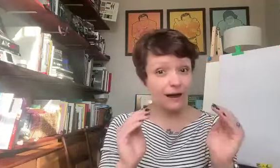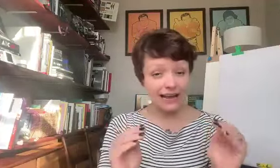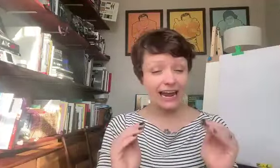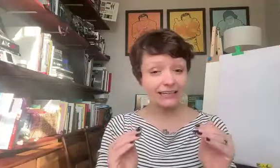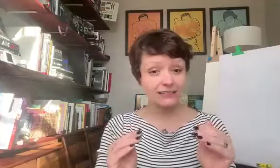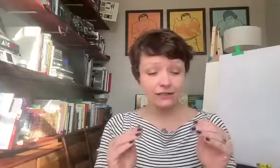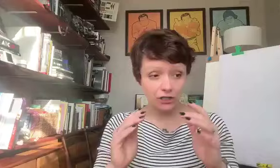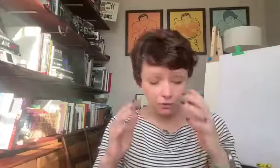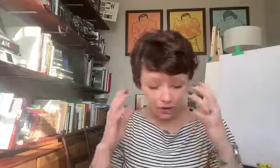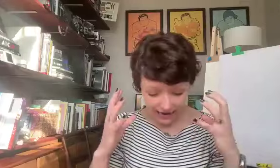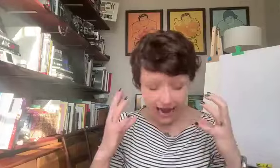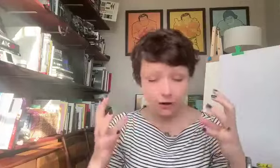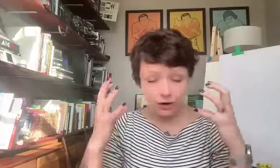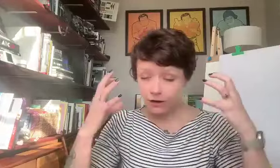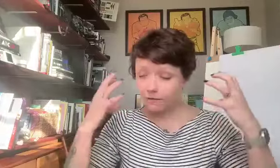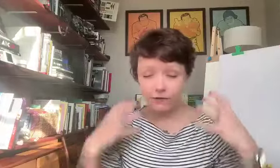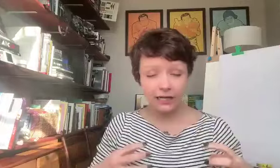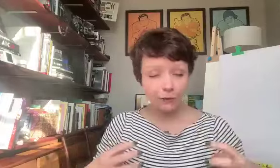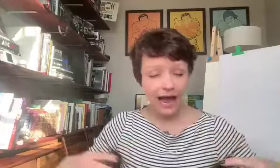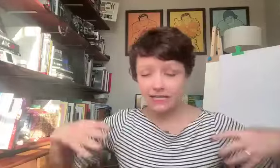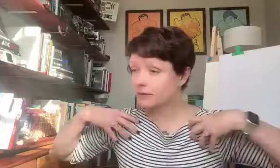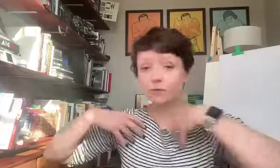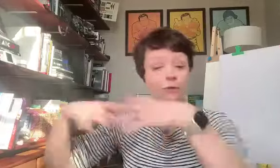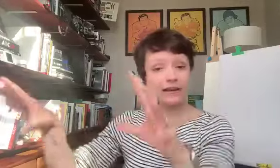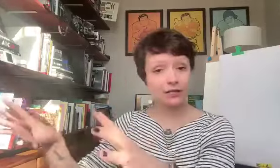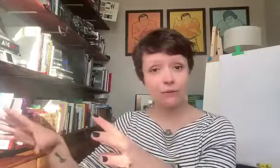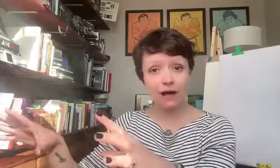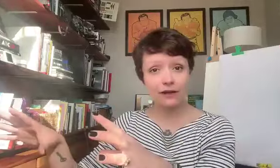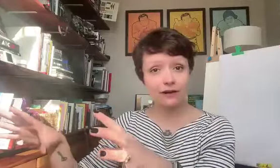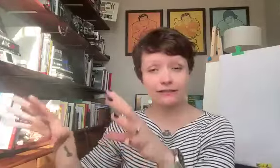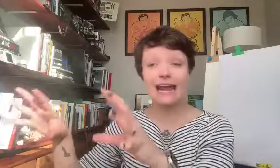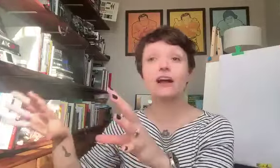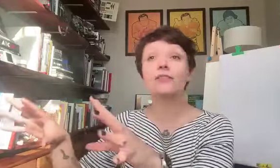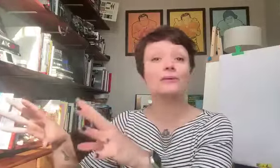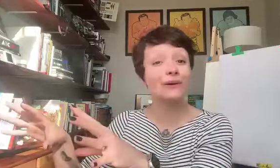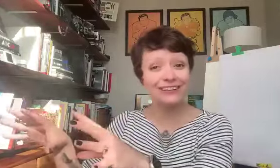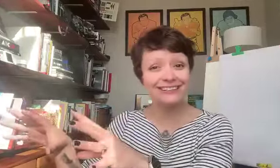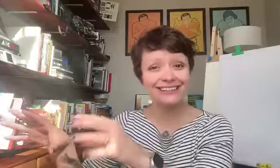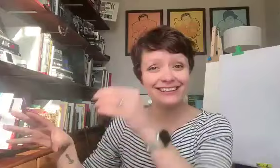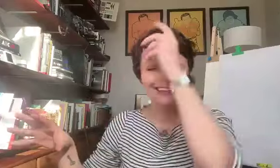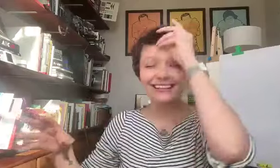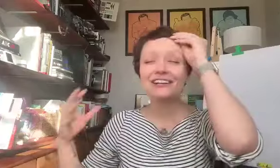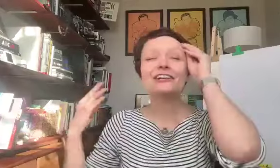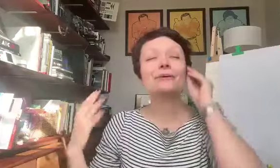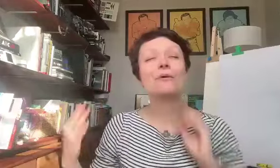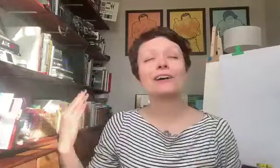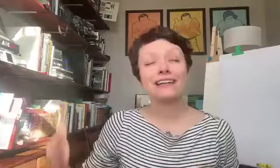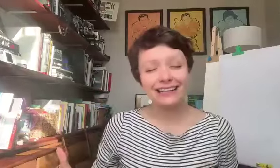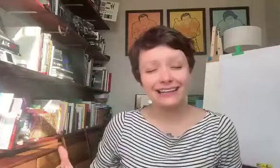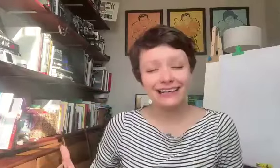by 8, you are now fully grasped, ready to go out there and take on the world, you're more likely